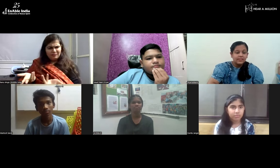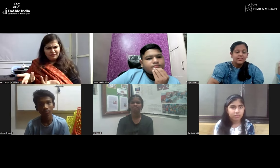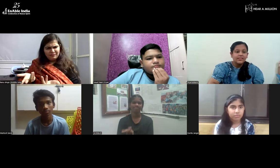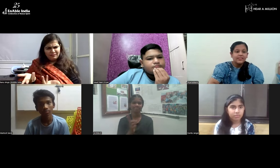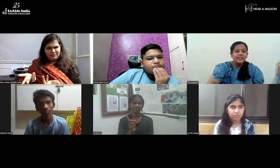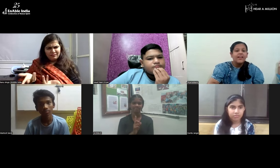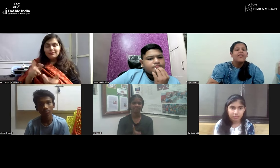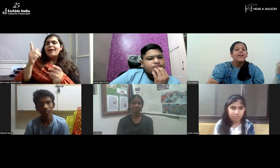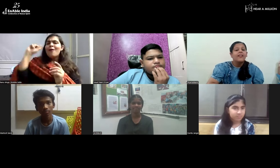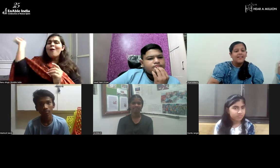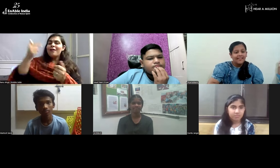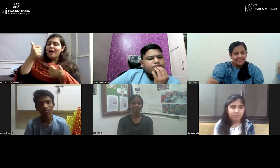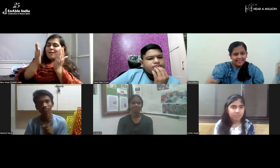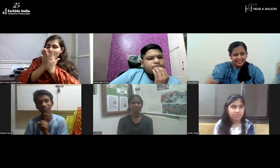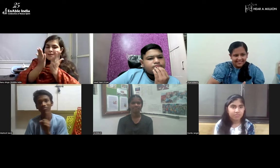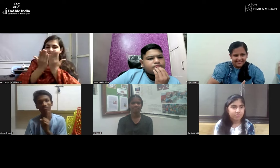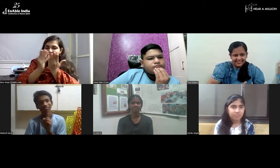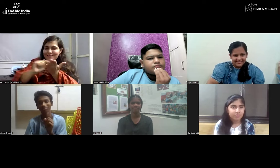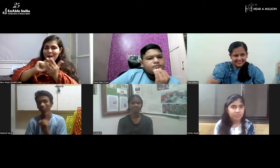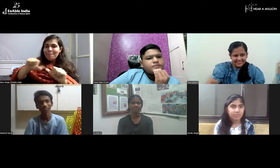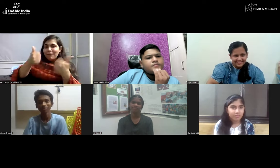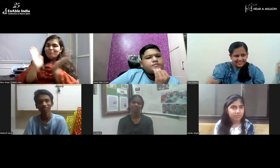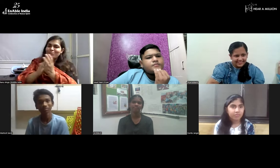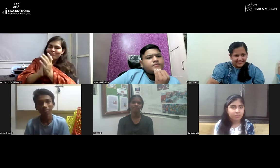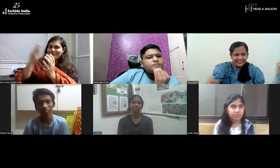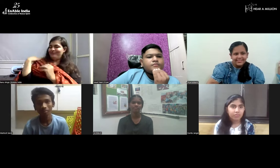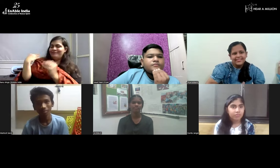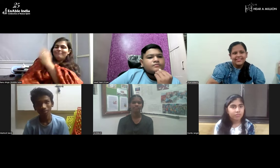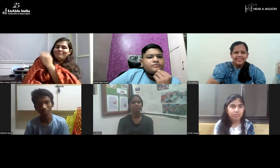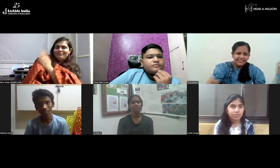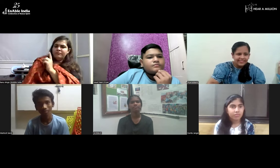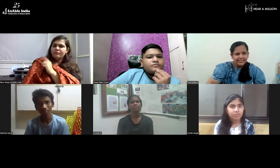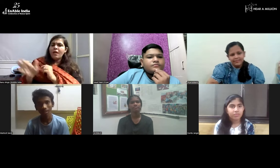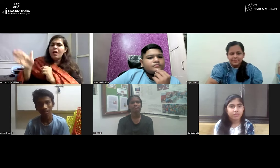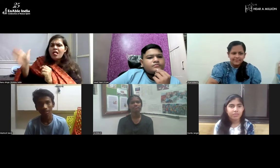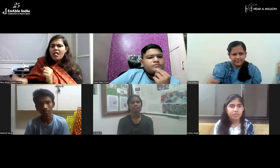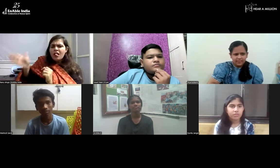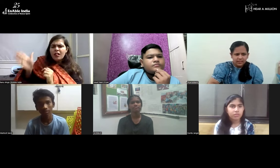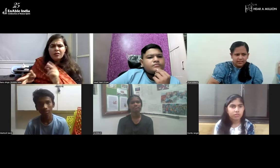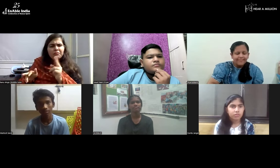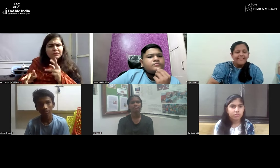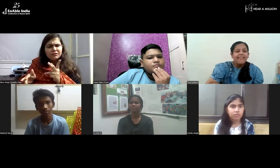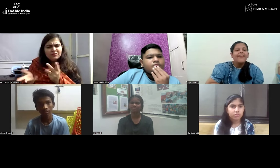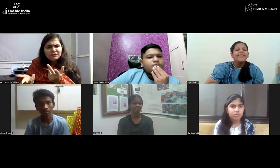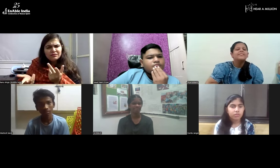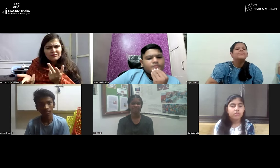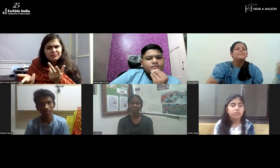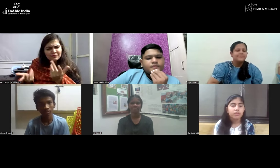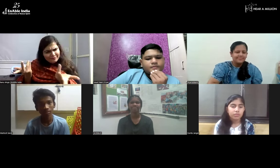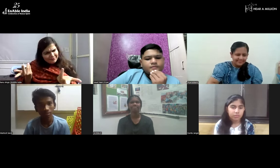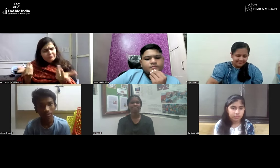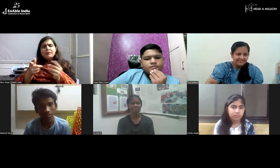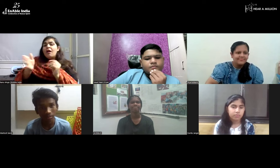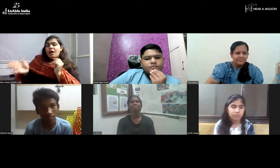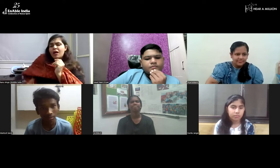trust and teachers who have taught us about these things, especially about good touch and bad touch. You can ask them, this thing happened with